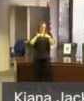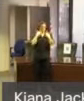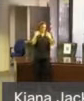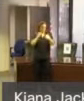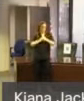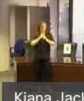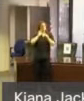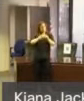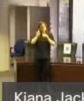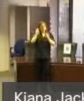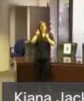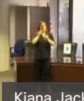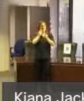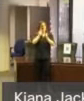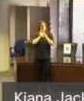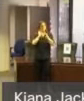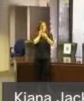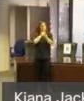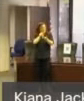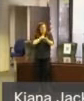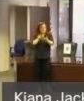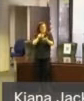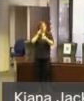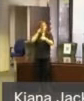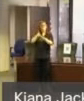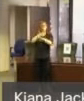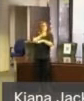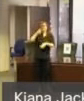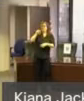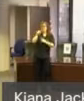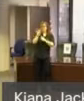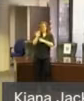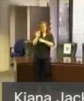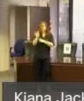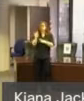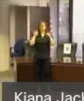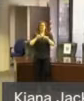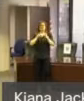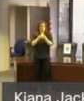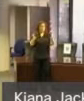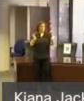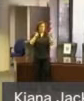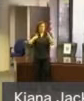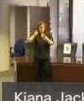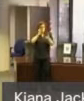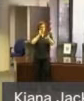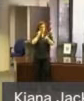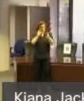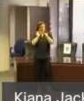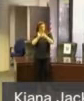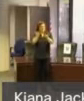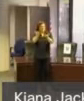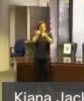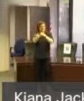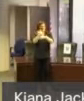on or before September 28th, and the department is encouraging those that wish to submit written comments to do so via